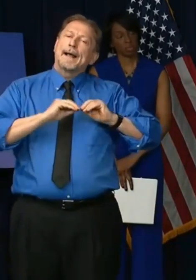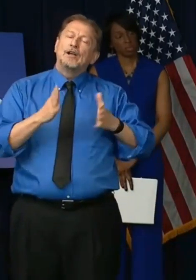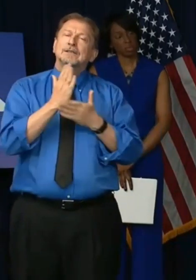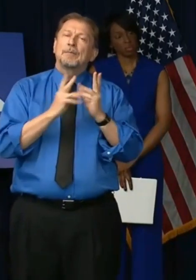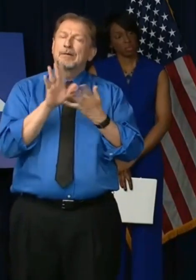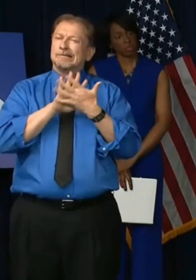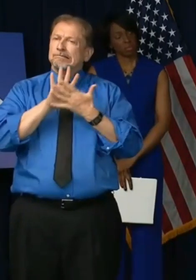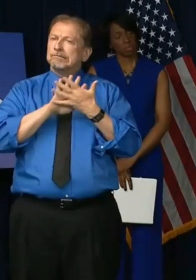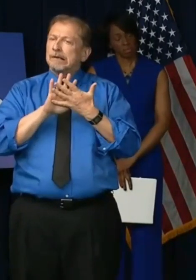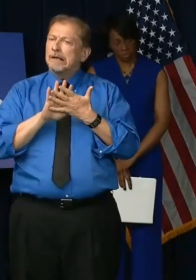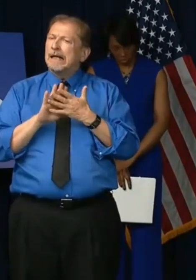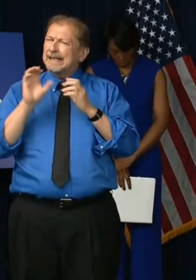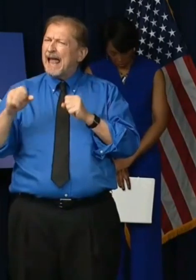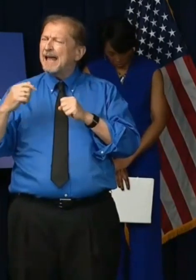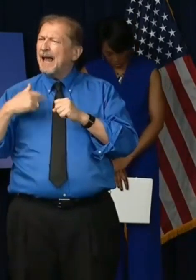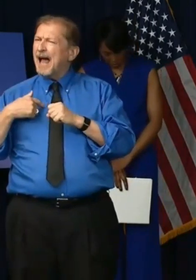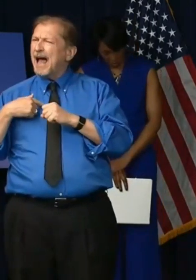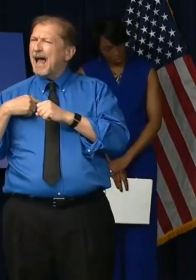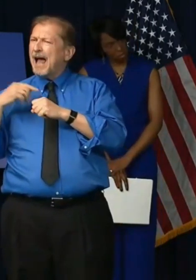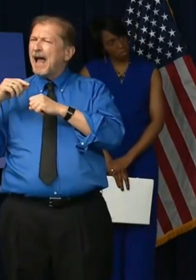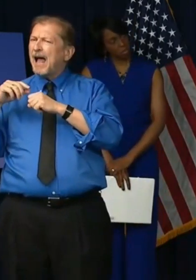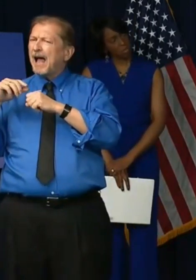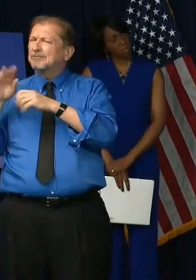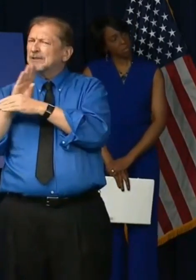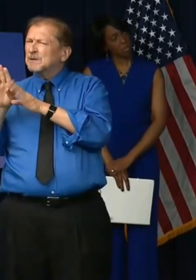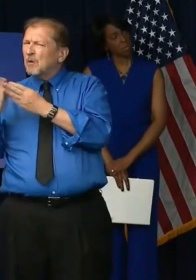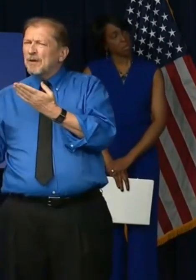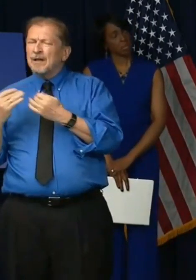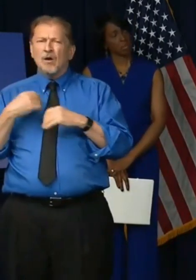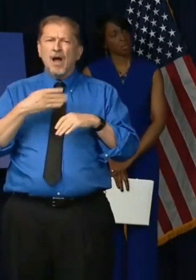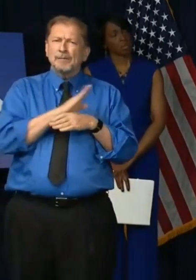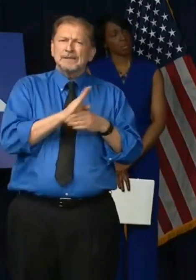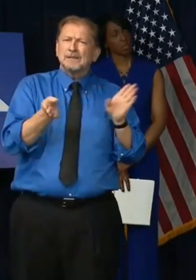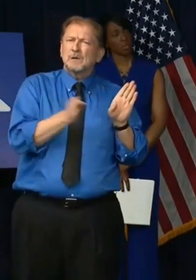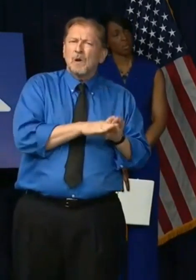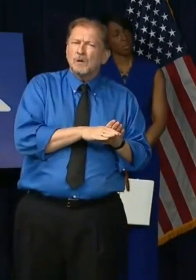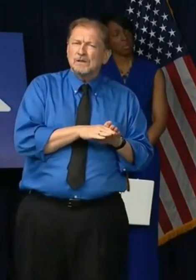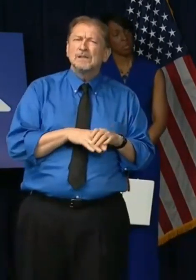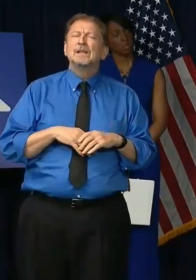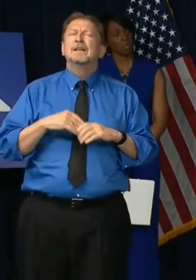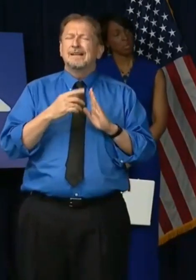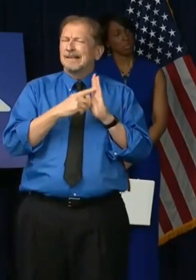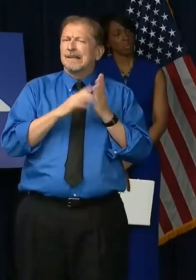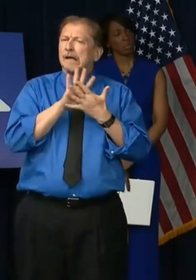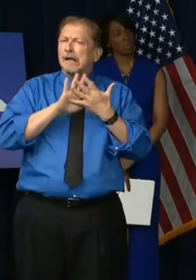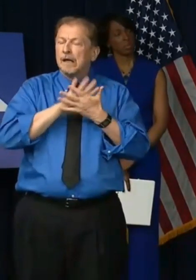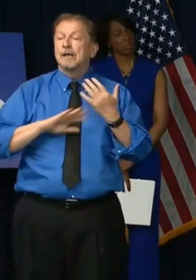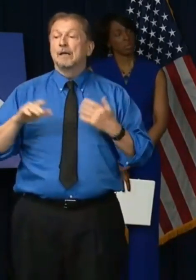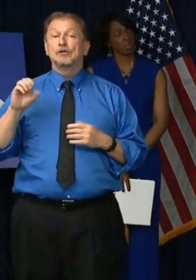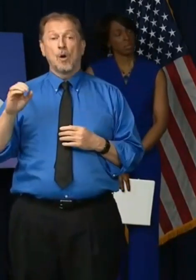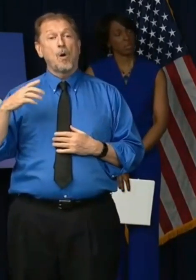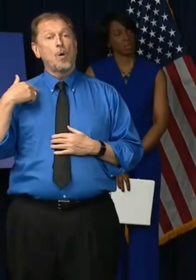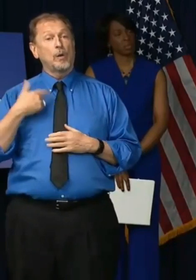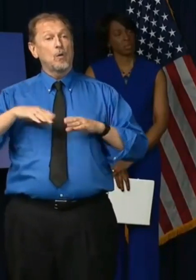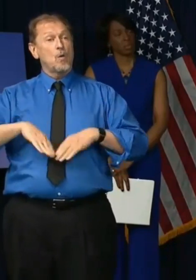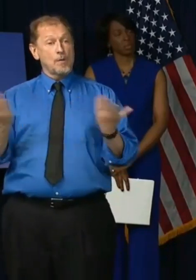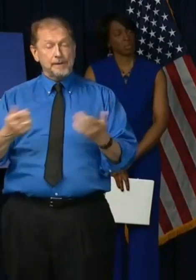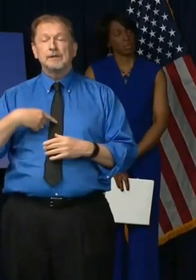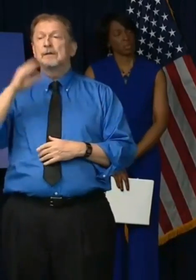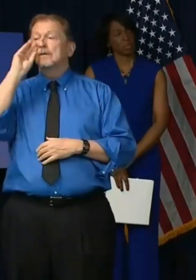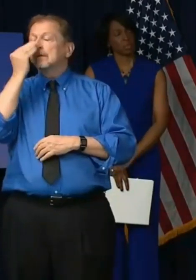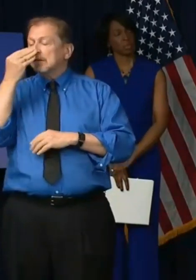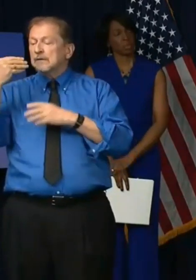who didn't understand the order, that were spreading rumors that you couldn't keep your garden center open, or that we had somehow prohibited people from